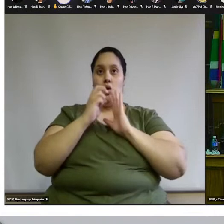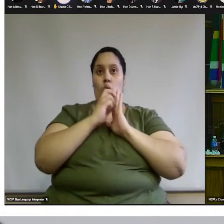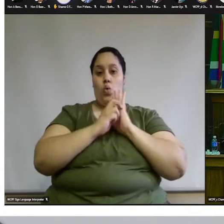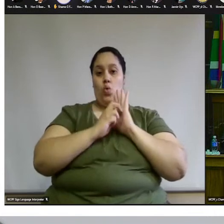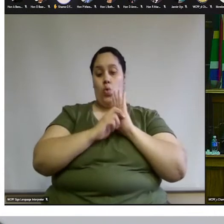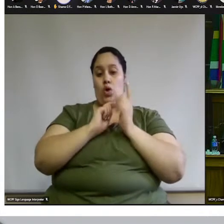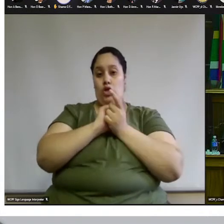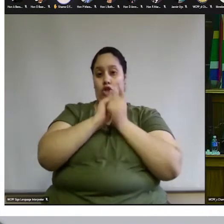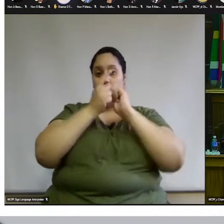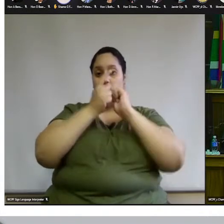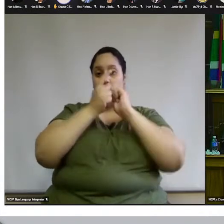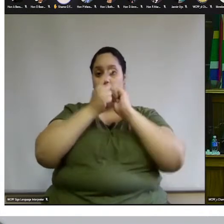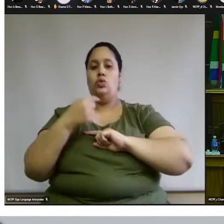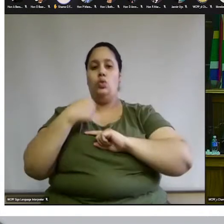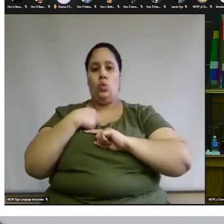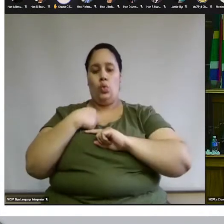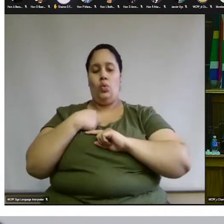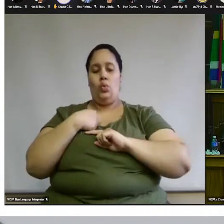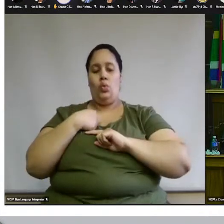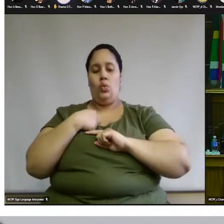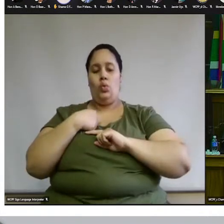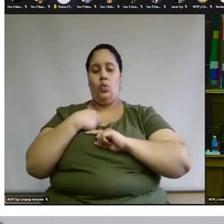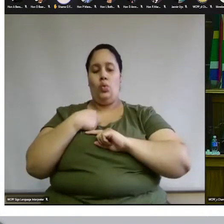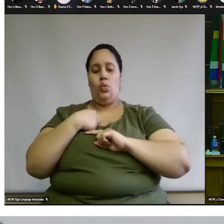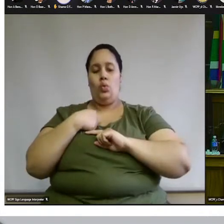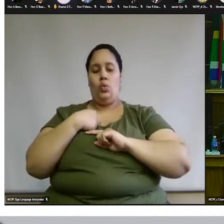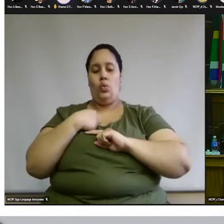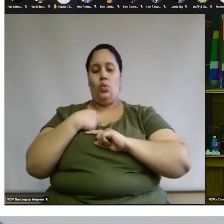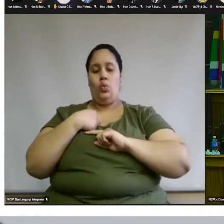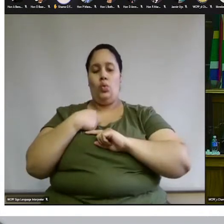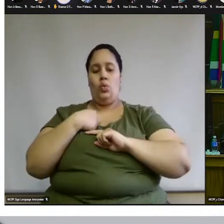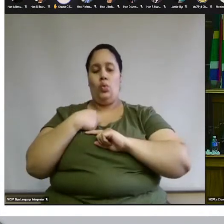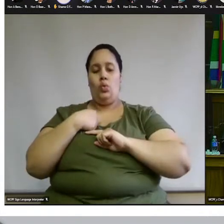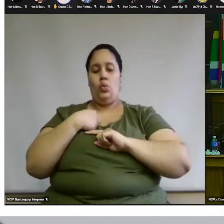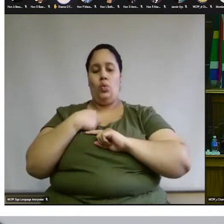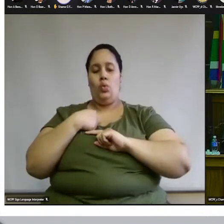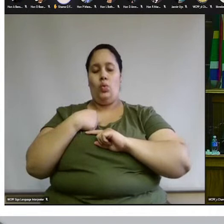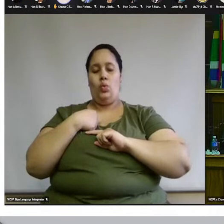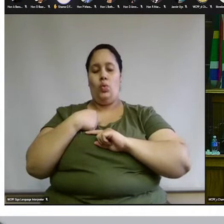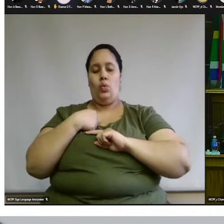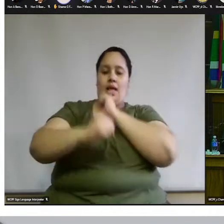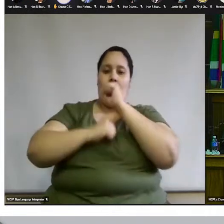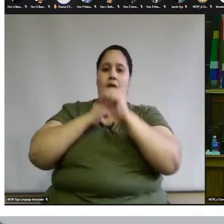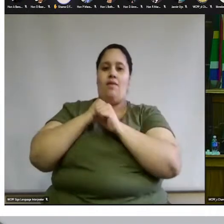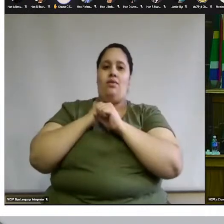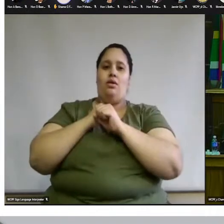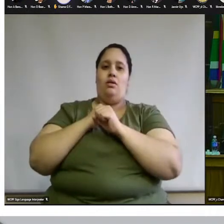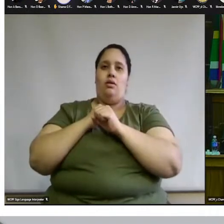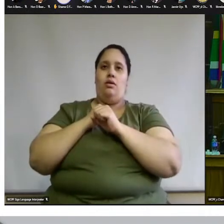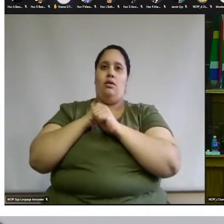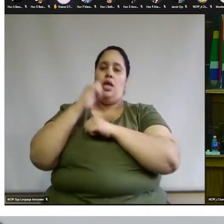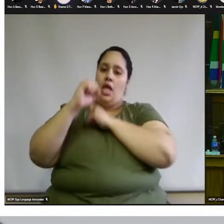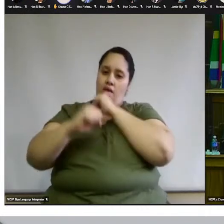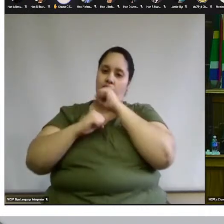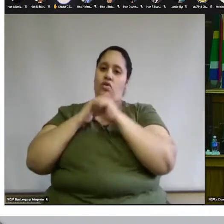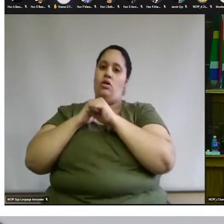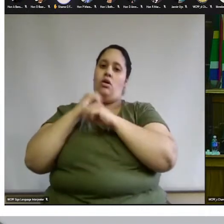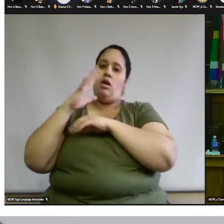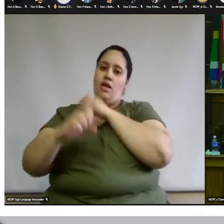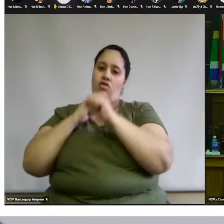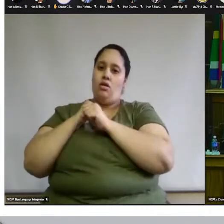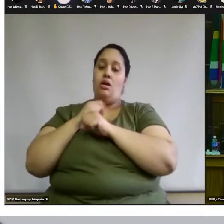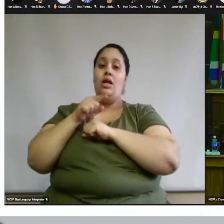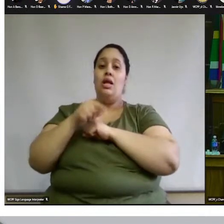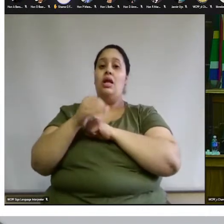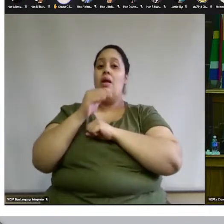changed, we had to then extend that contract on an annual basis, year to year. And that proved